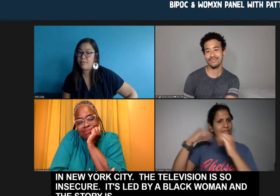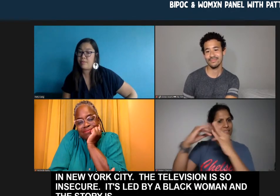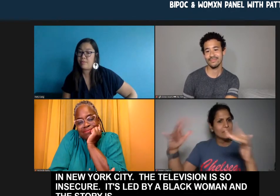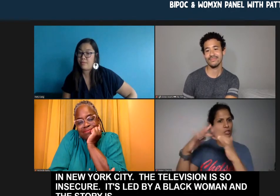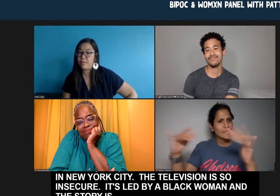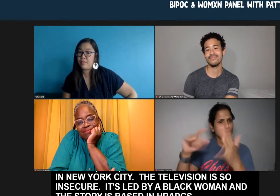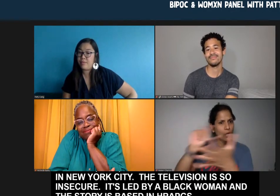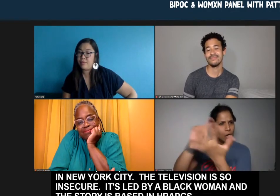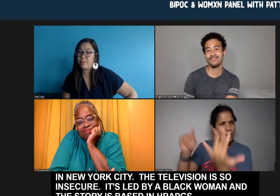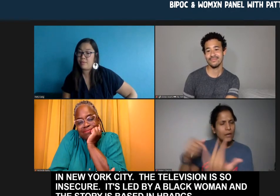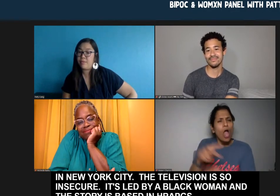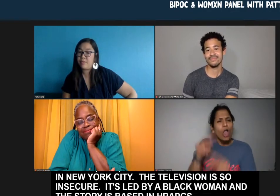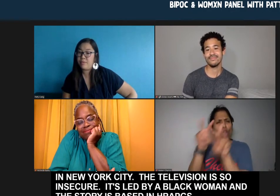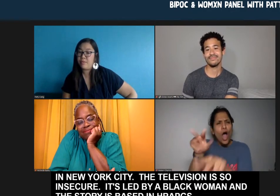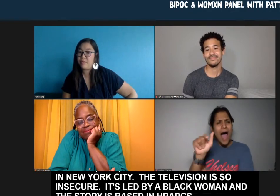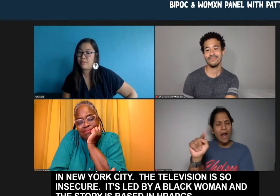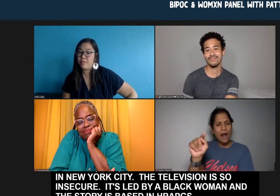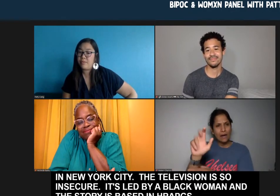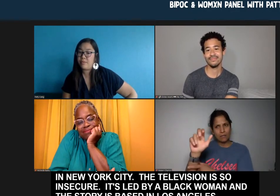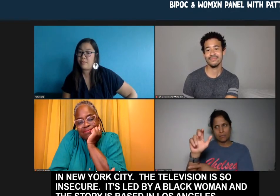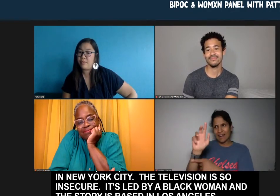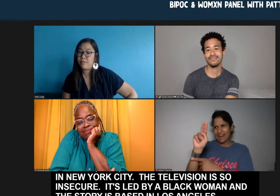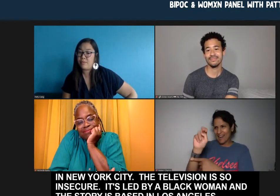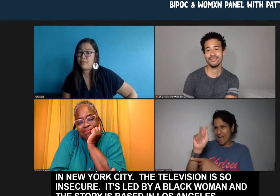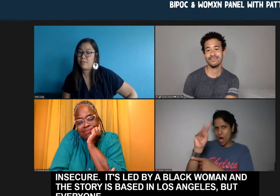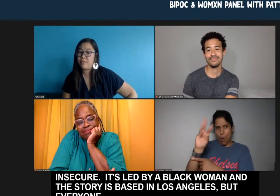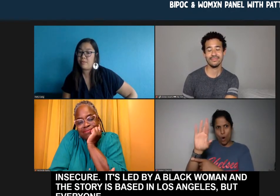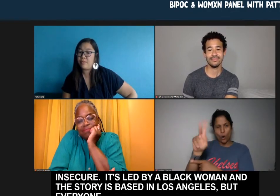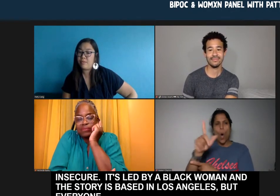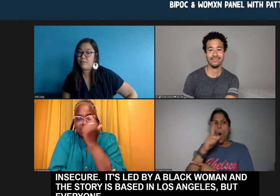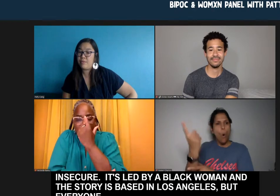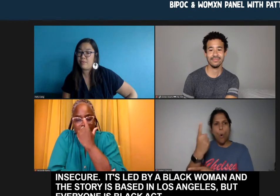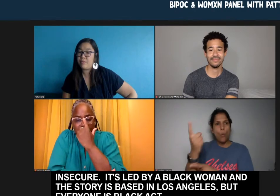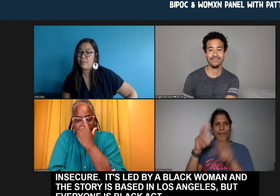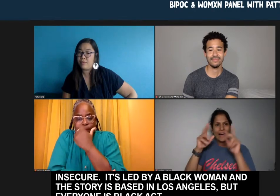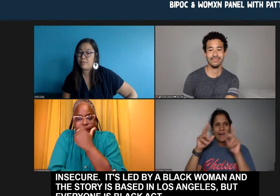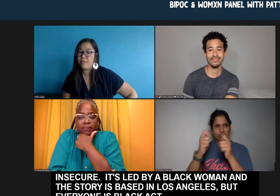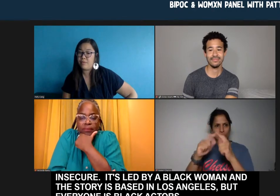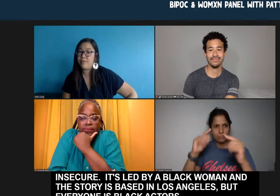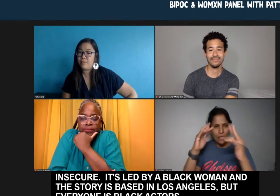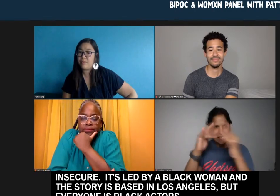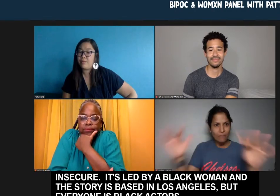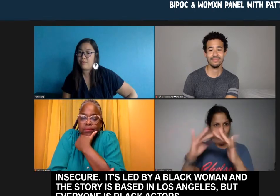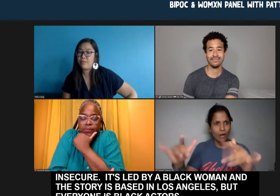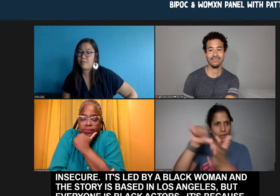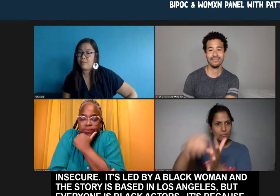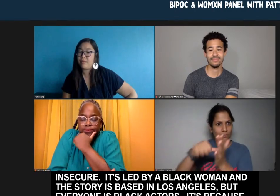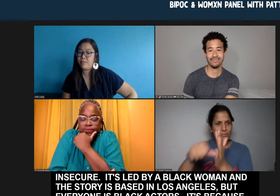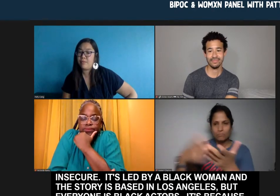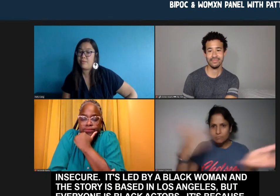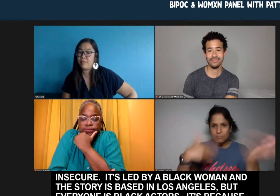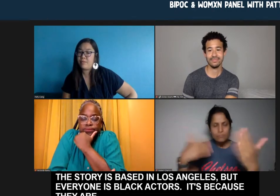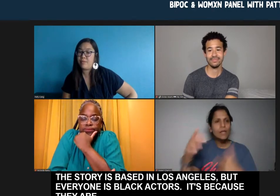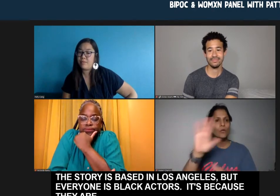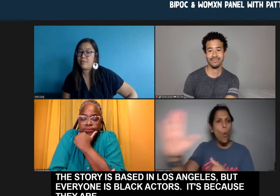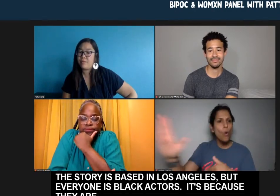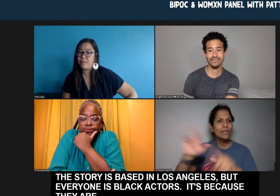actors. And it's because, you know, they are focused on diversity. And it's not